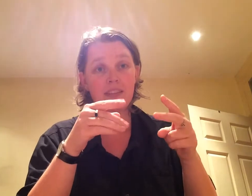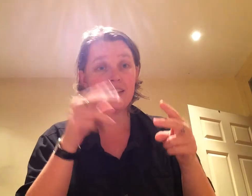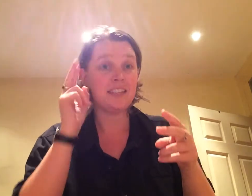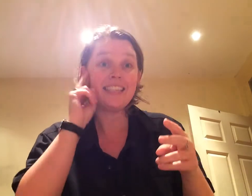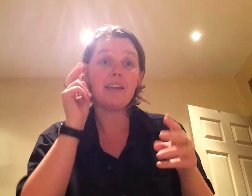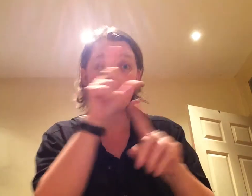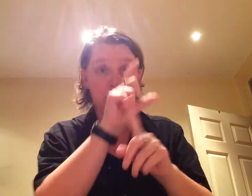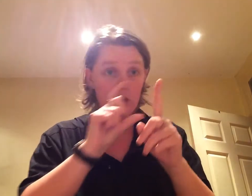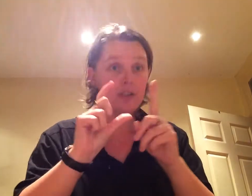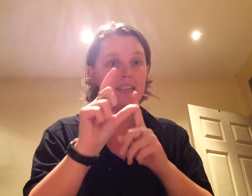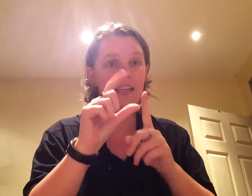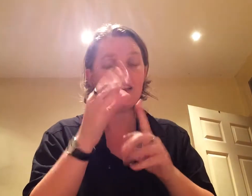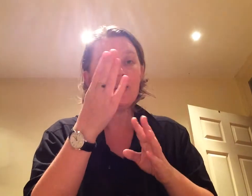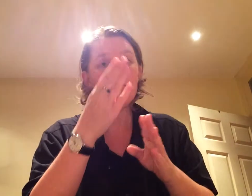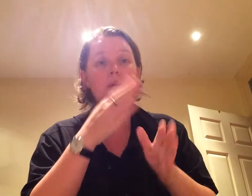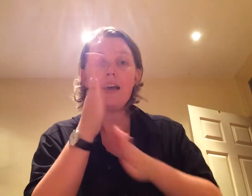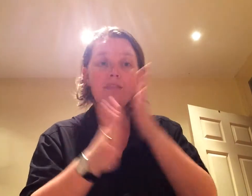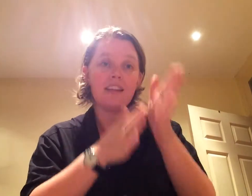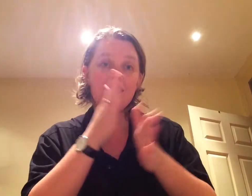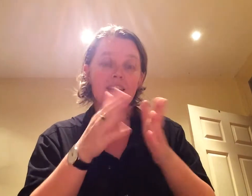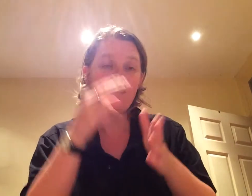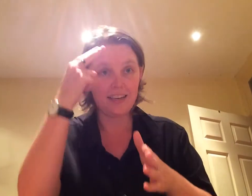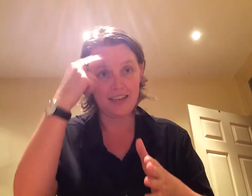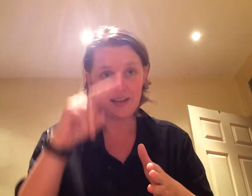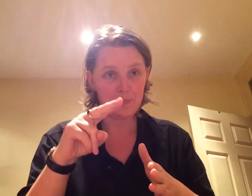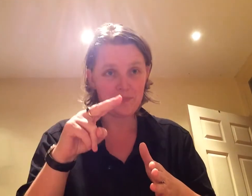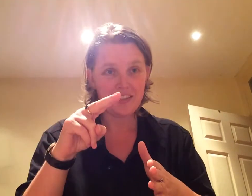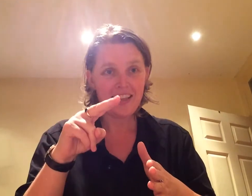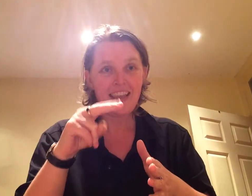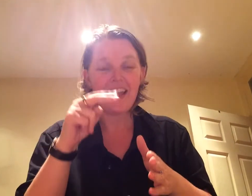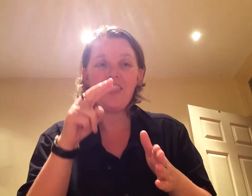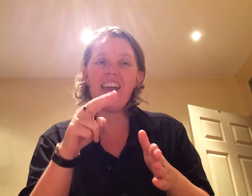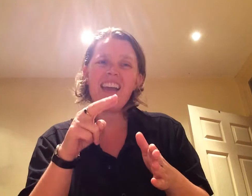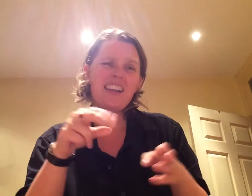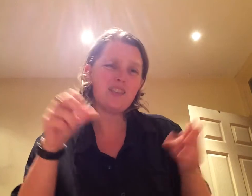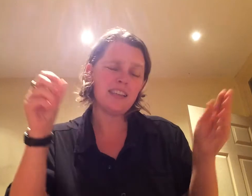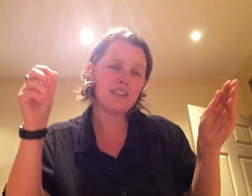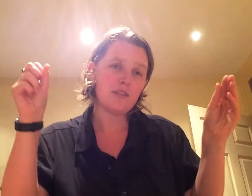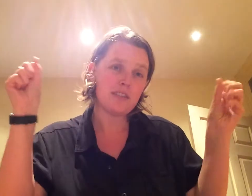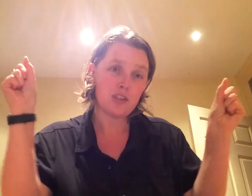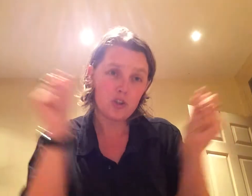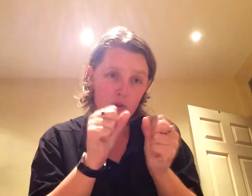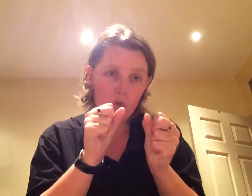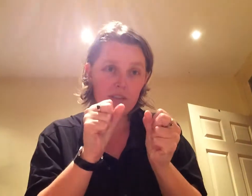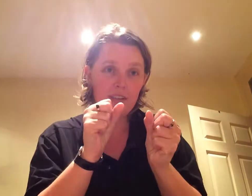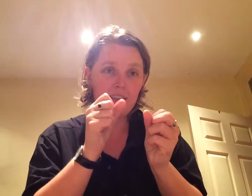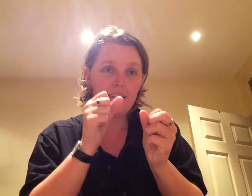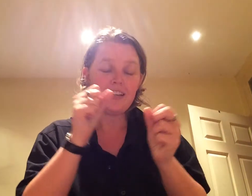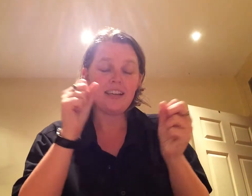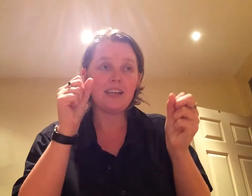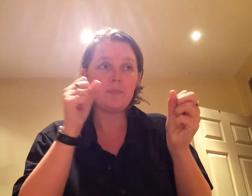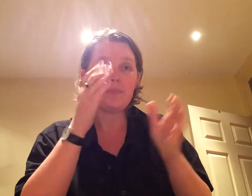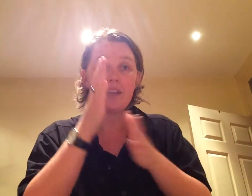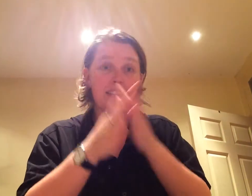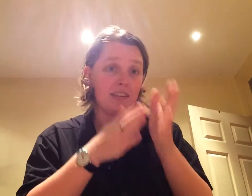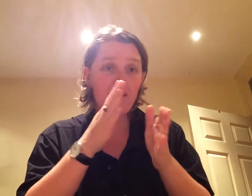in the deaf community, you have a sign name, and that actually sort of is a short, a sign